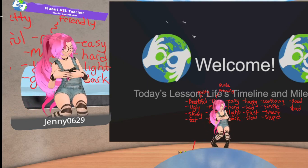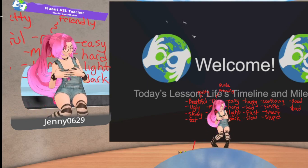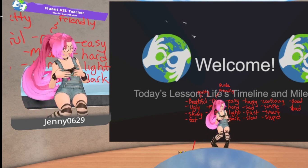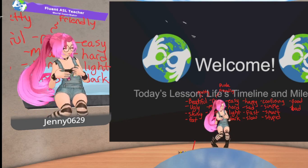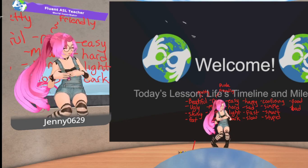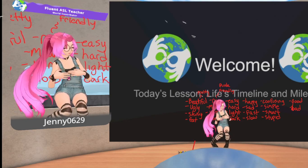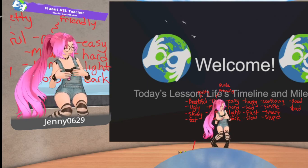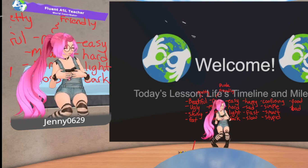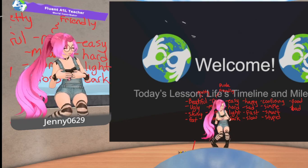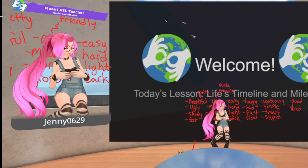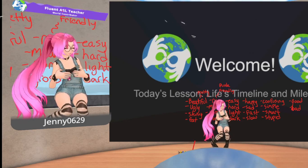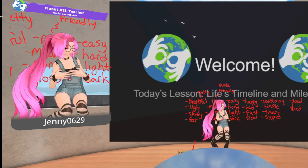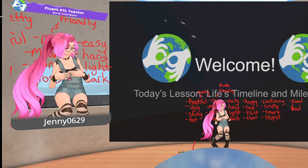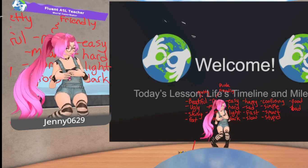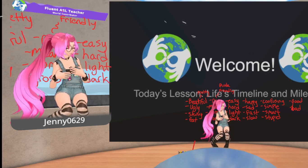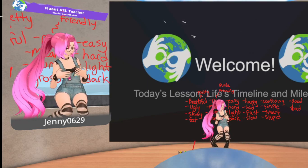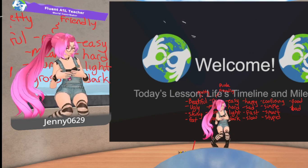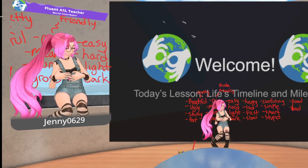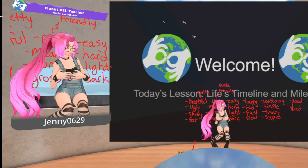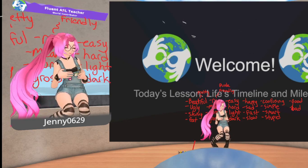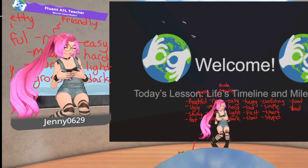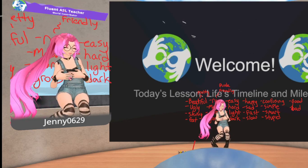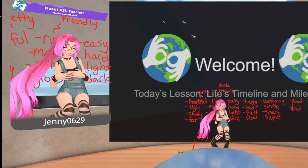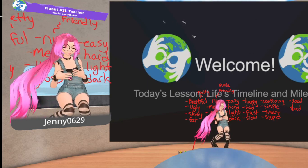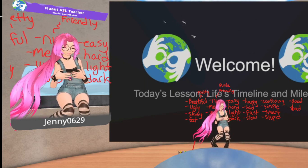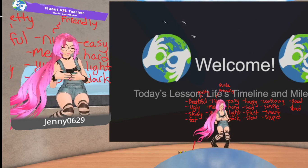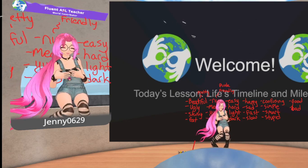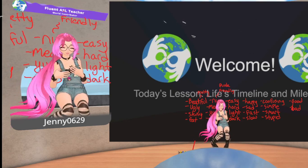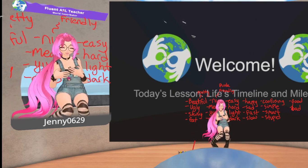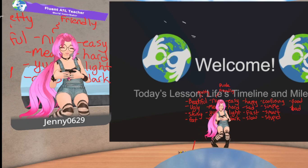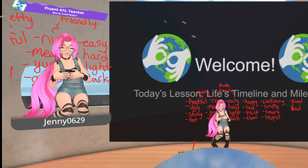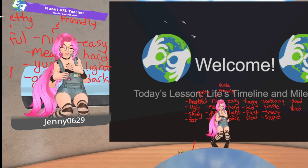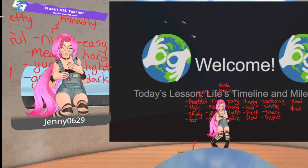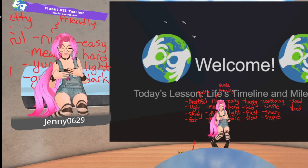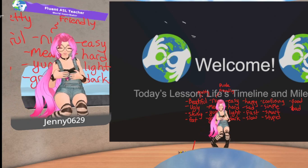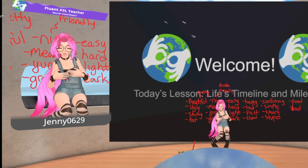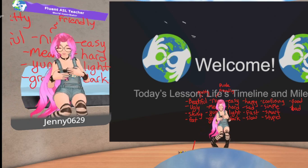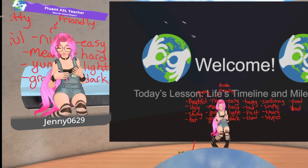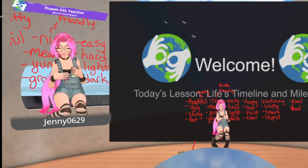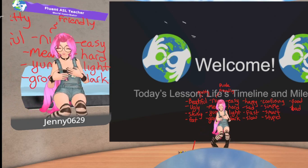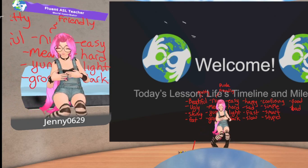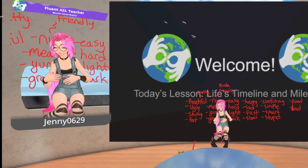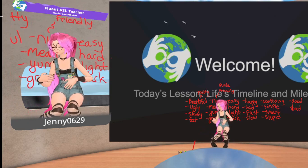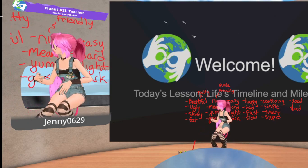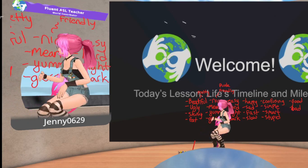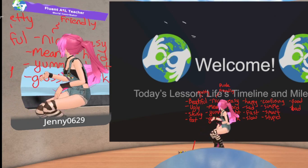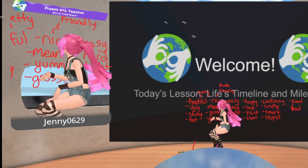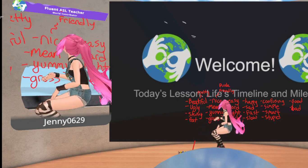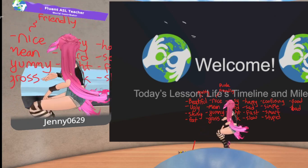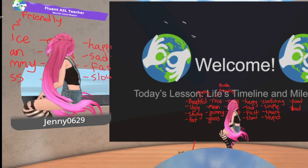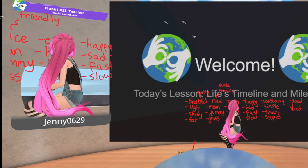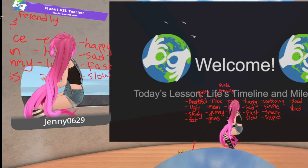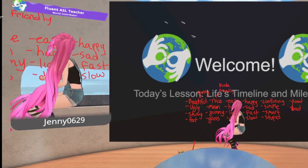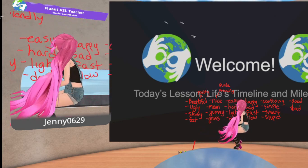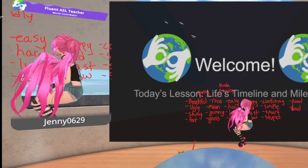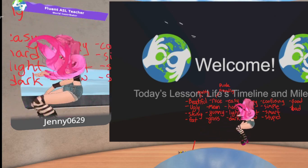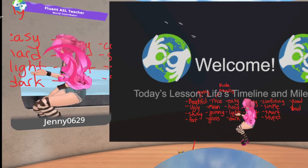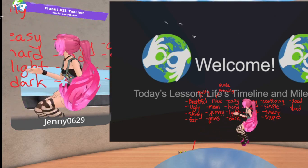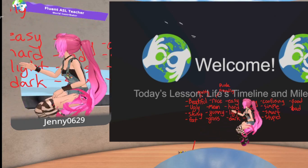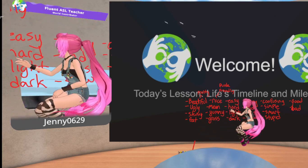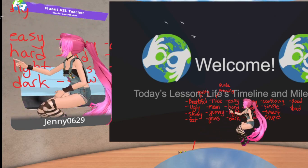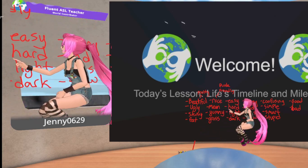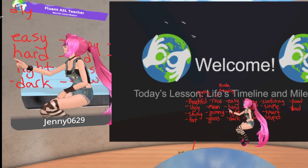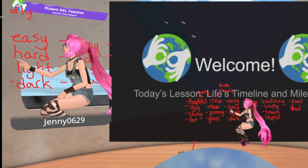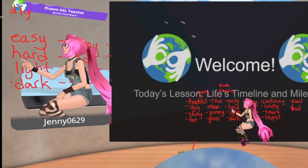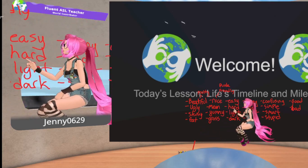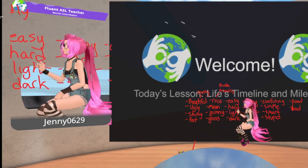going through the fingers towards ourselves is easy. So easy. Okay. But sometimes things are